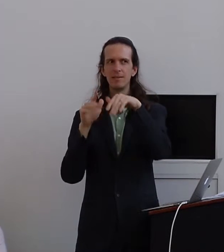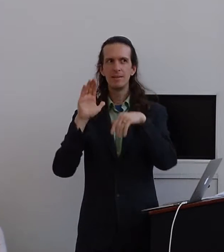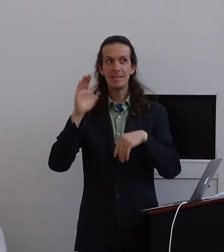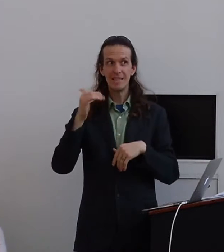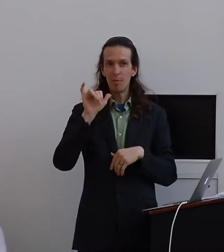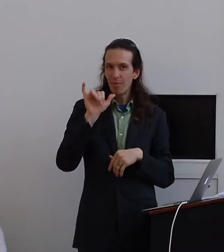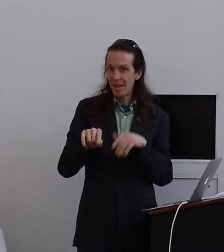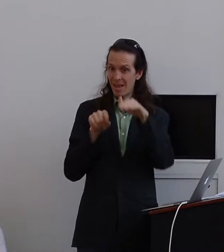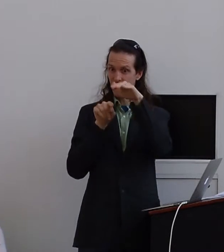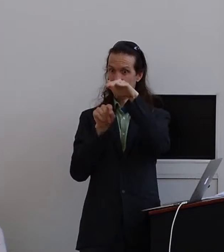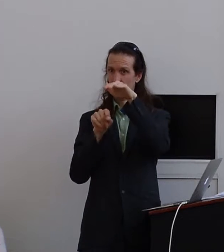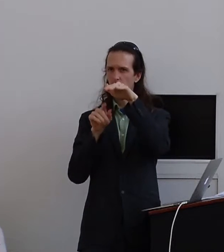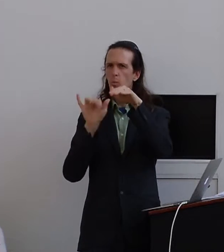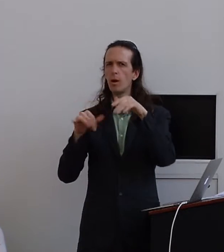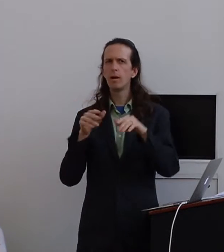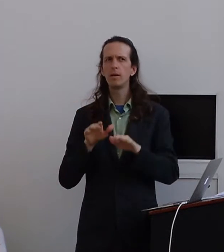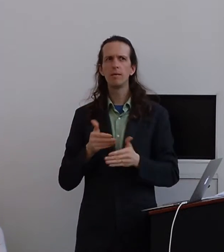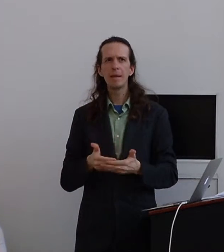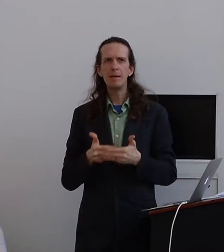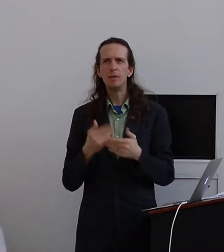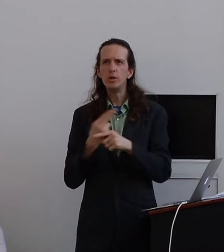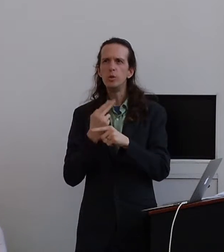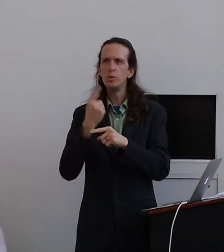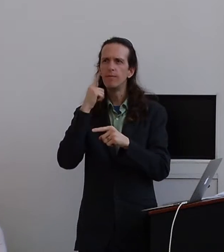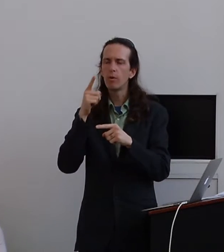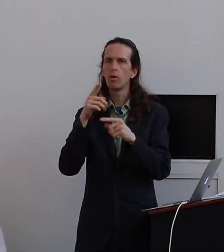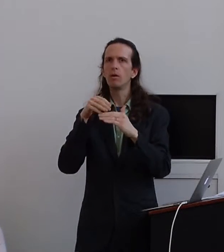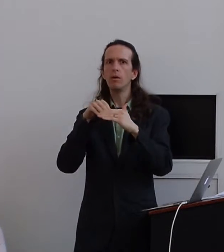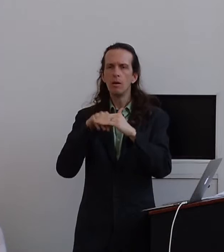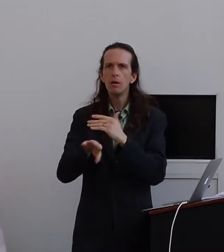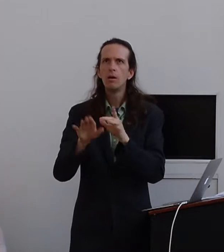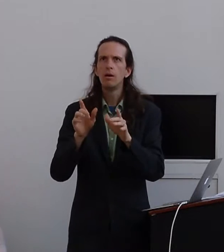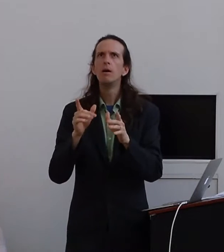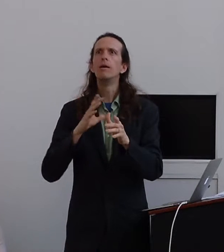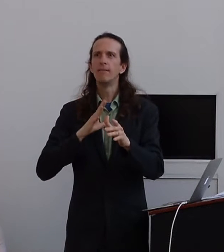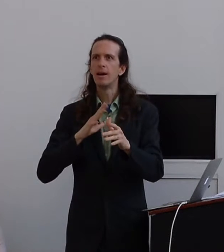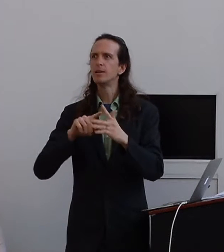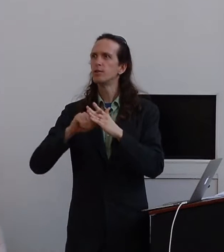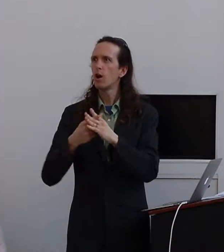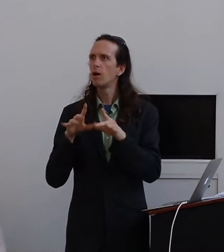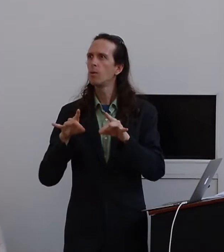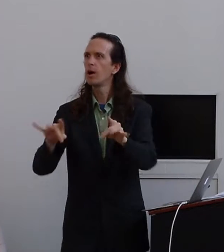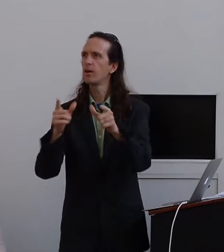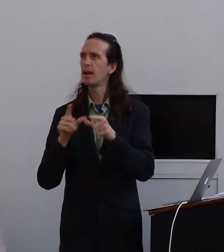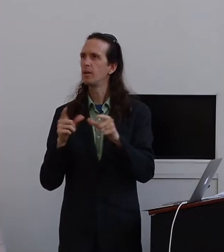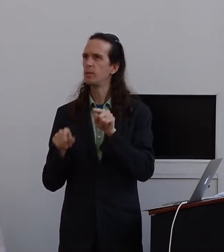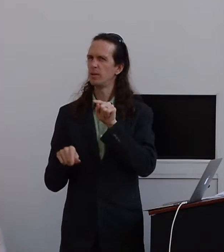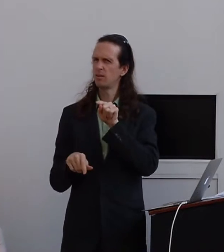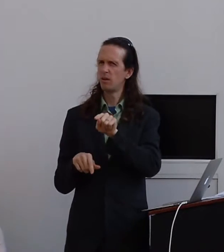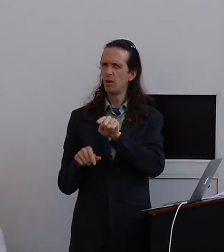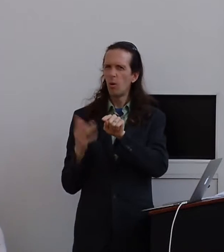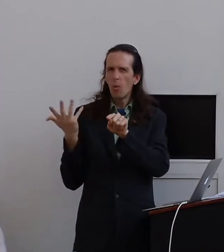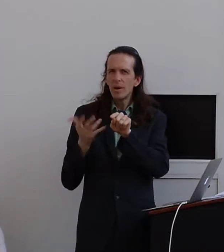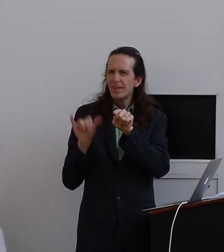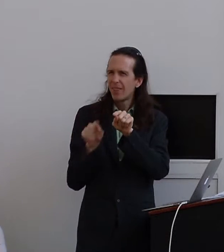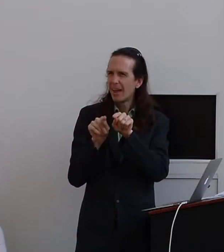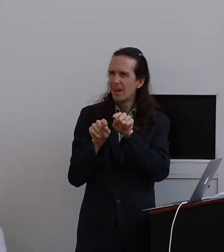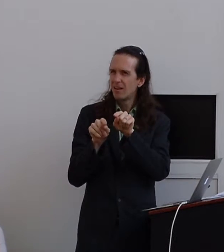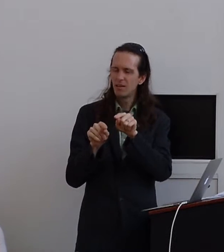This is the means by which babies enter the world and immediately begin to acquire language. We want to investigate that.